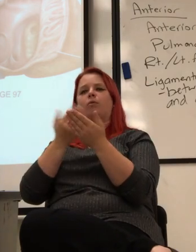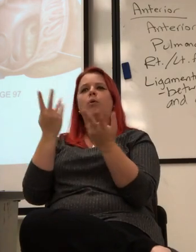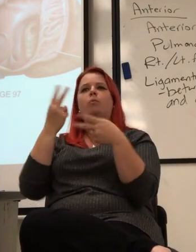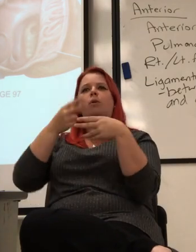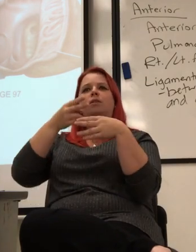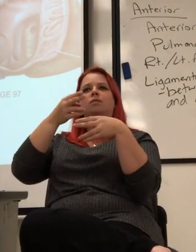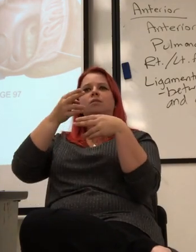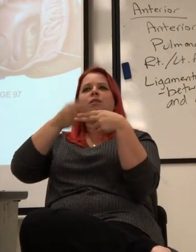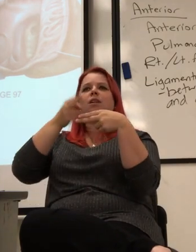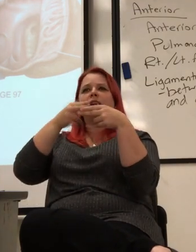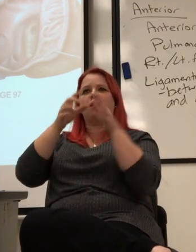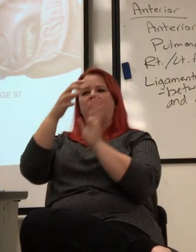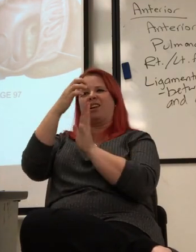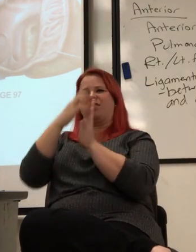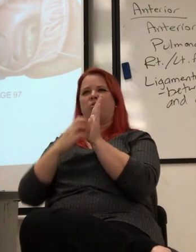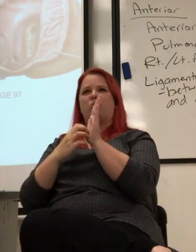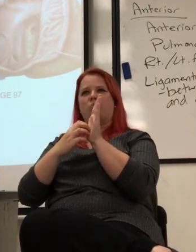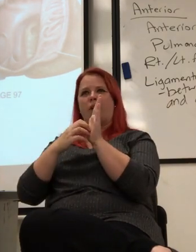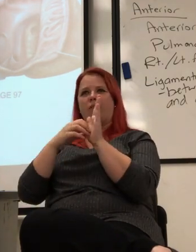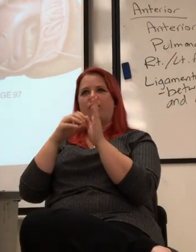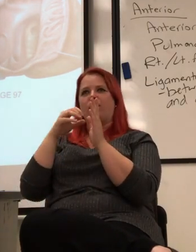of the comb-like appearance?